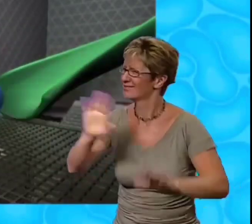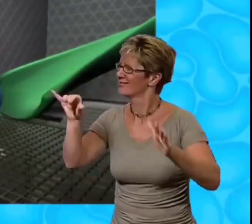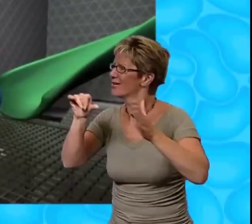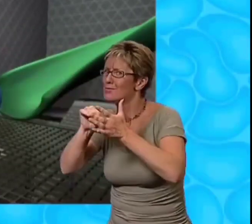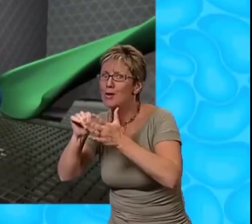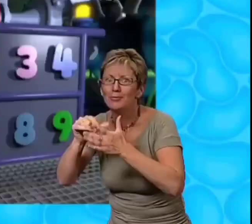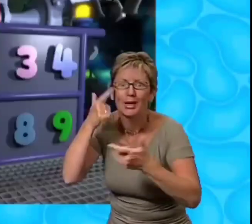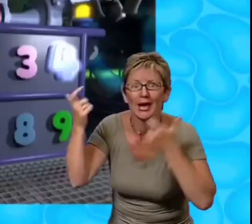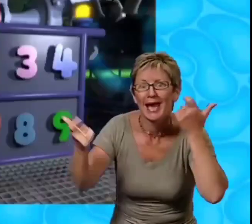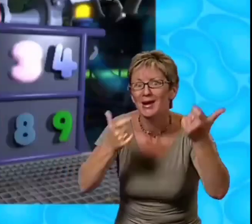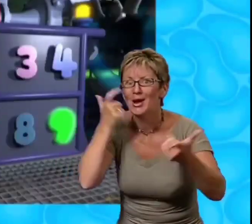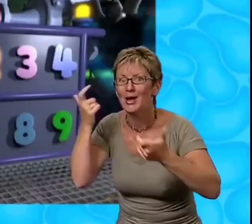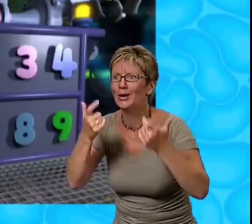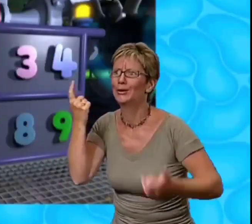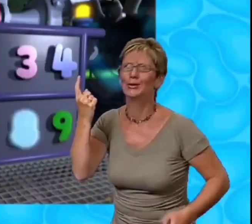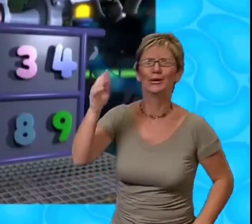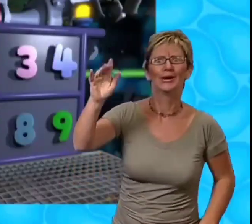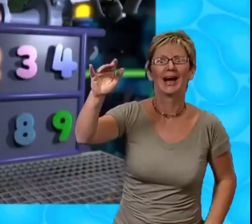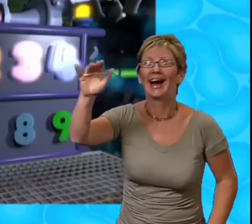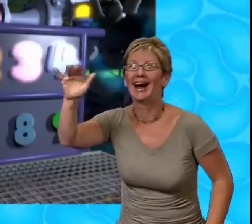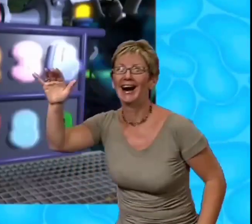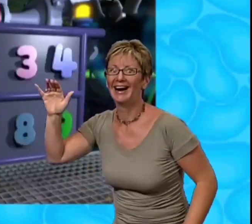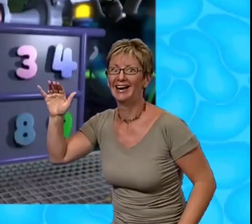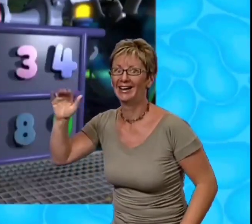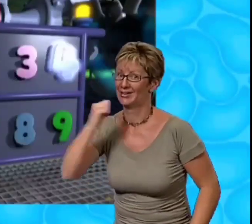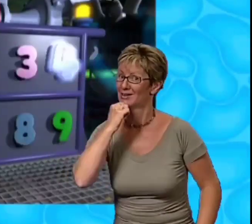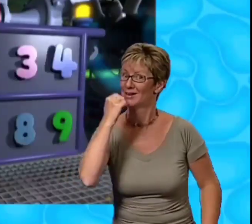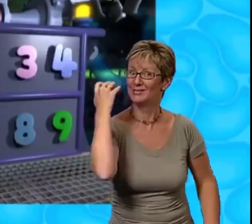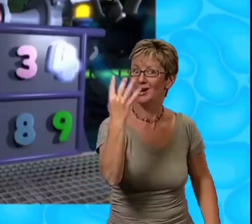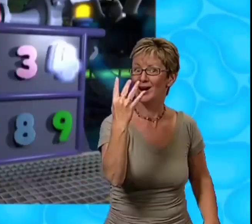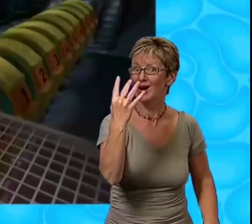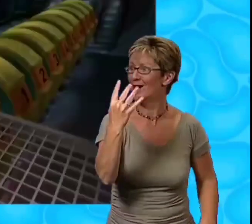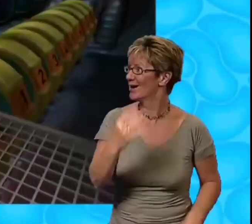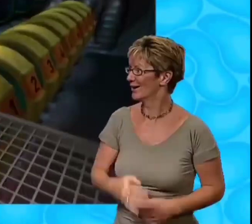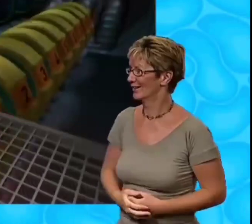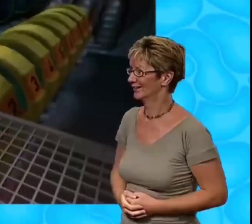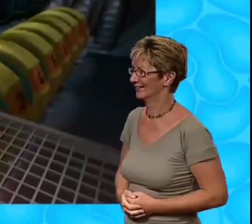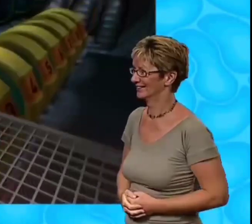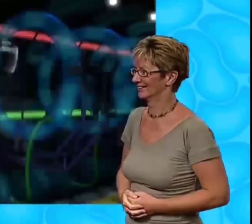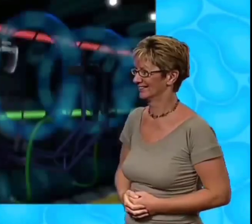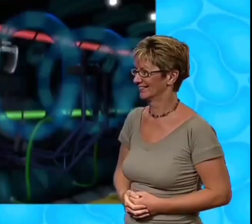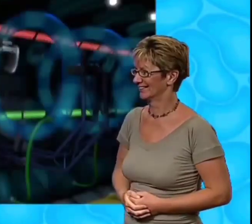to explore. Who's going out there? Number four.